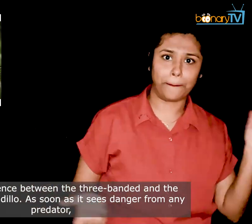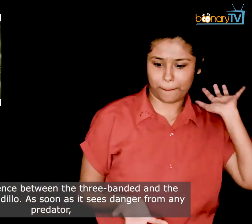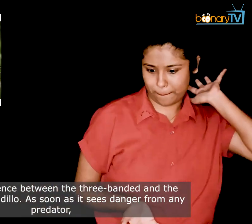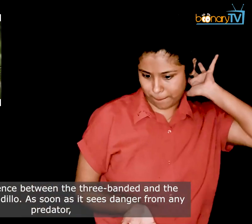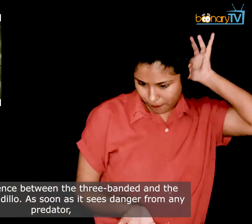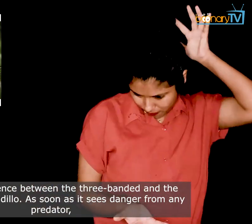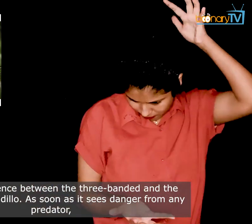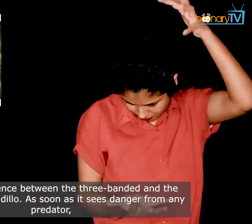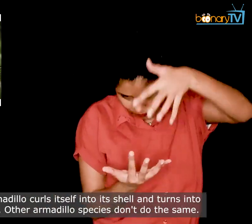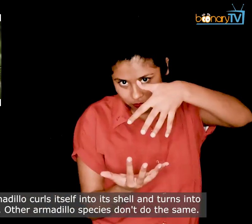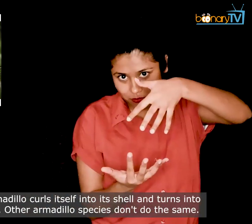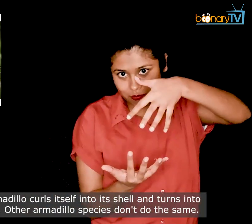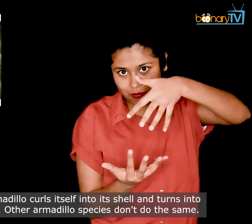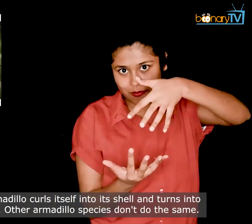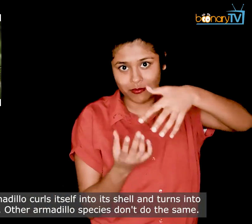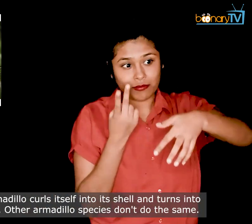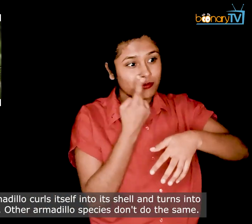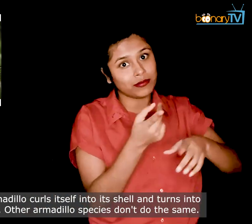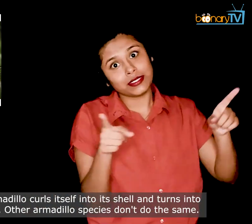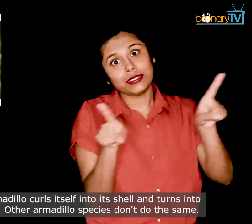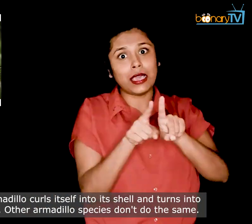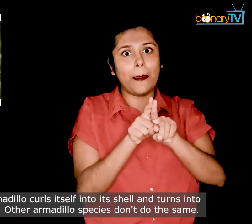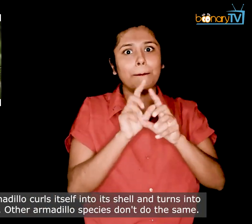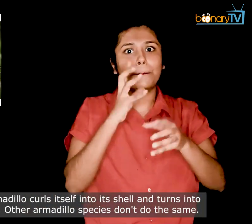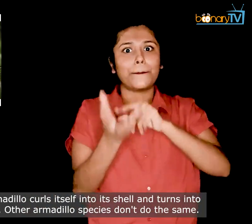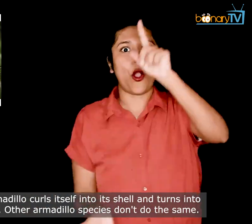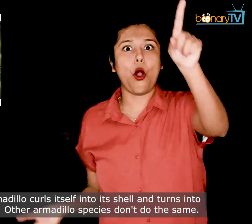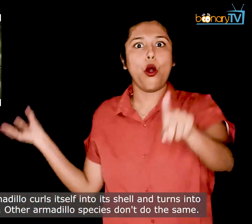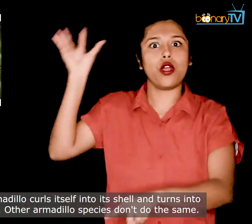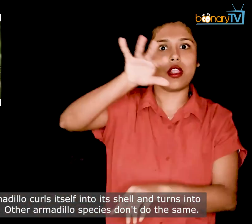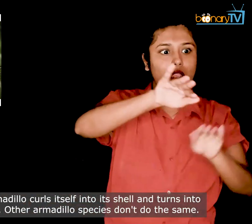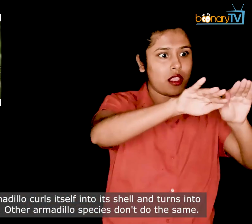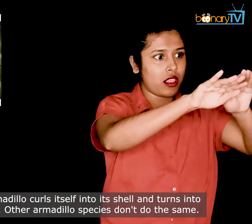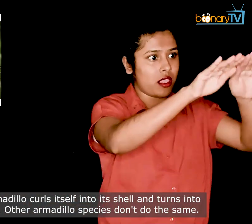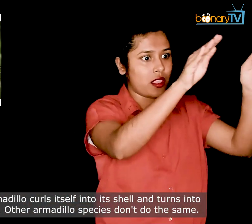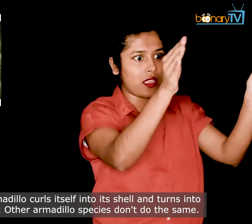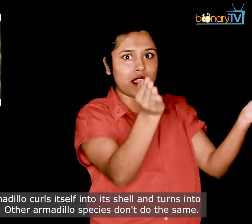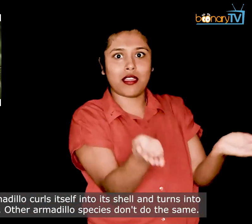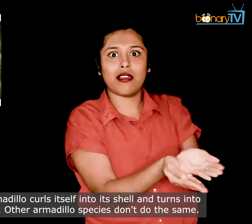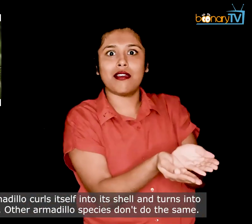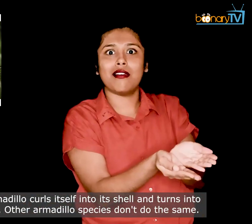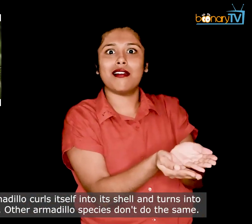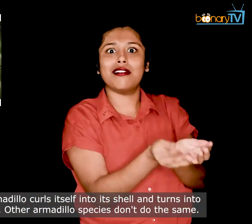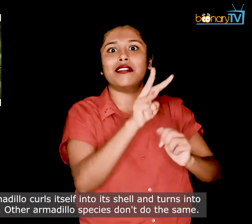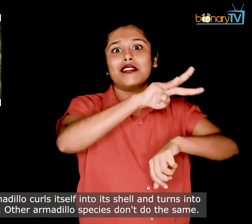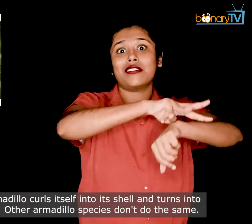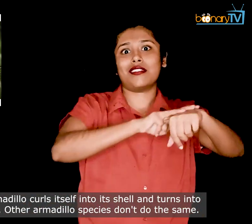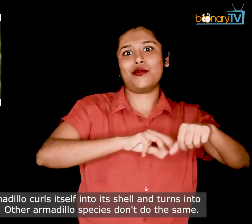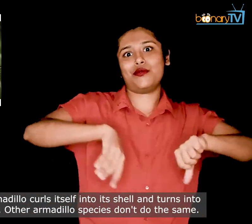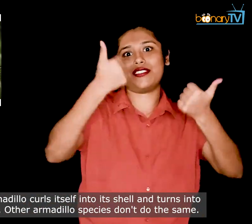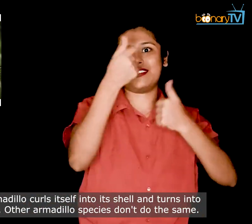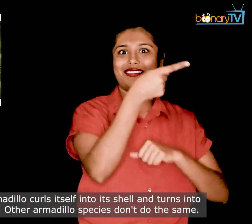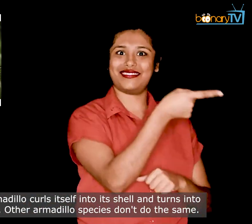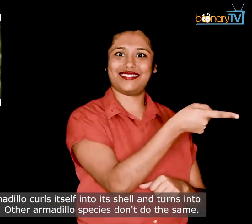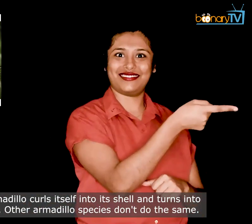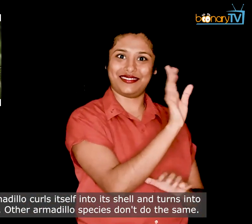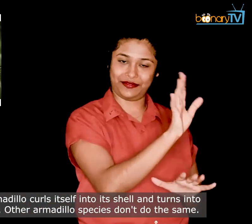predator, this three-banded armadillo curls itself into a shell and turns into a ball to defend